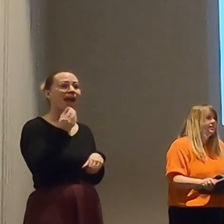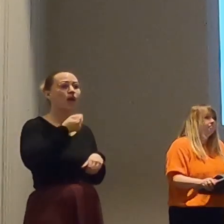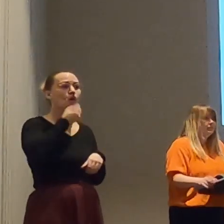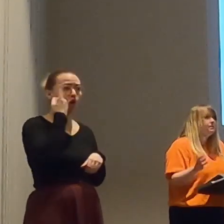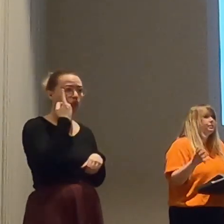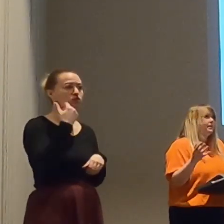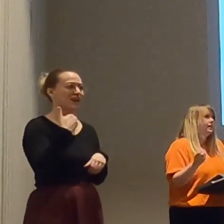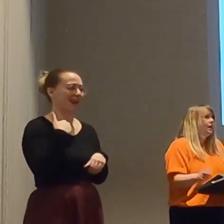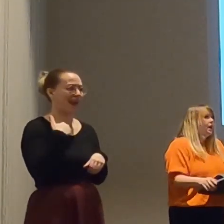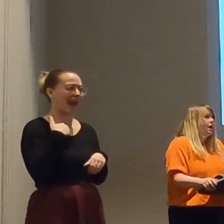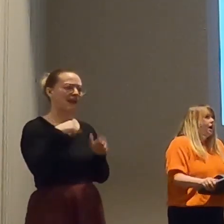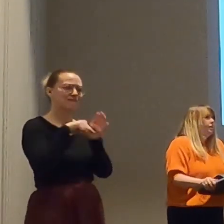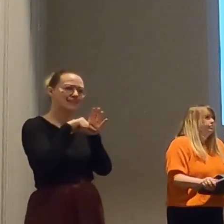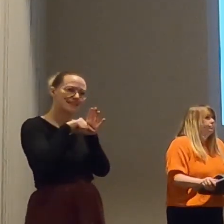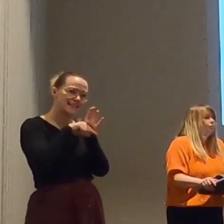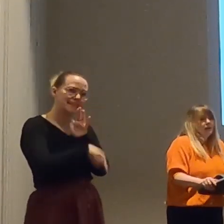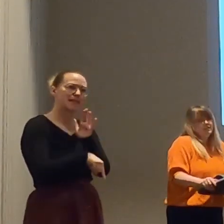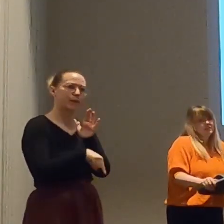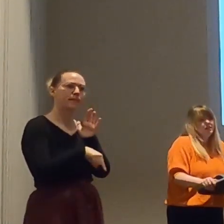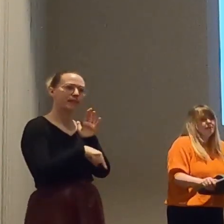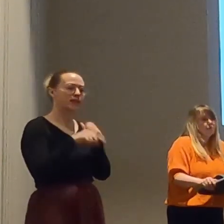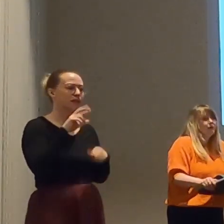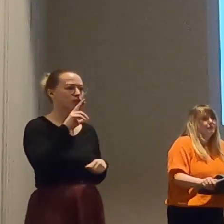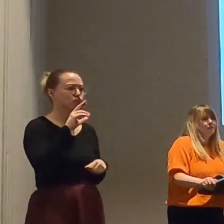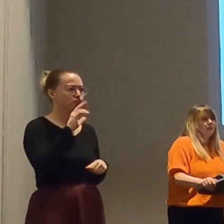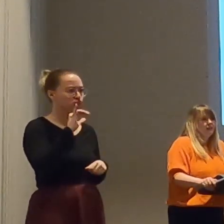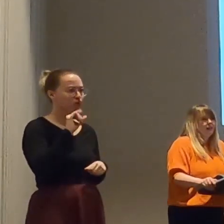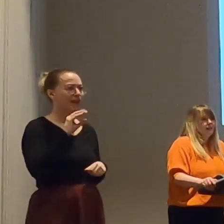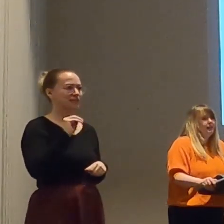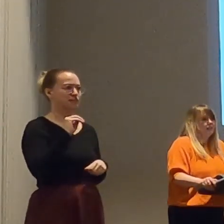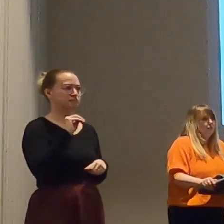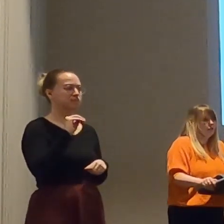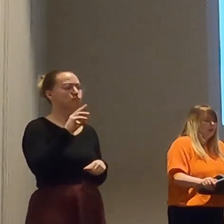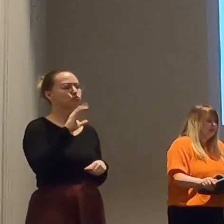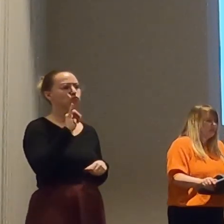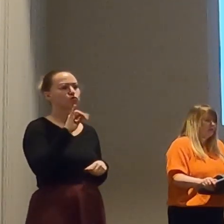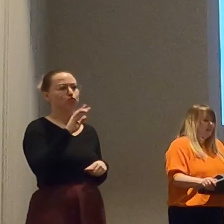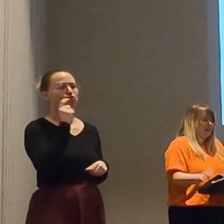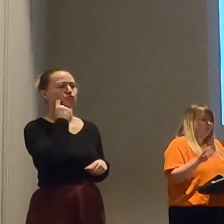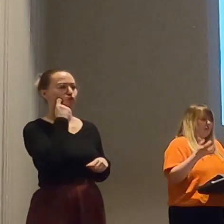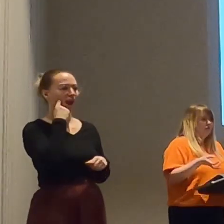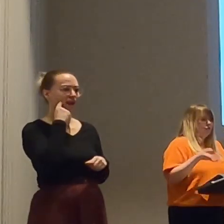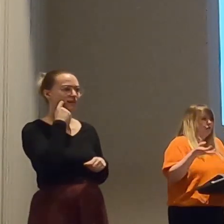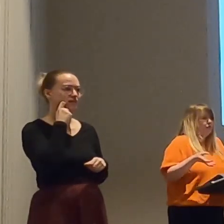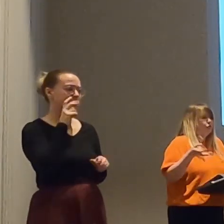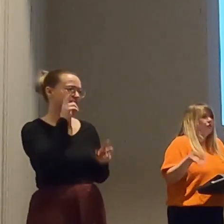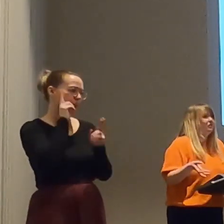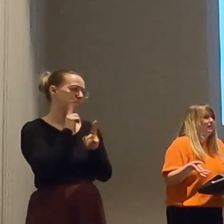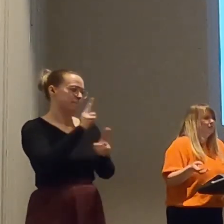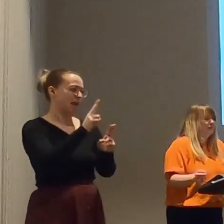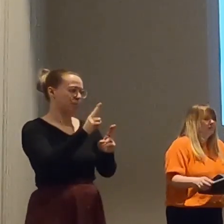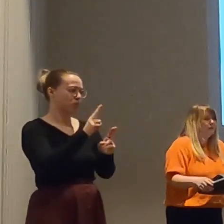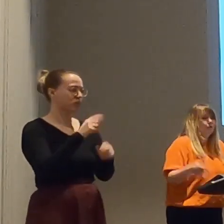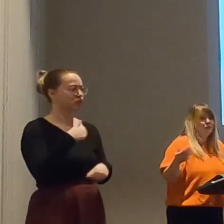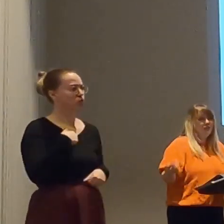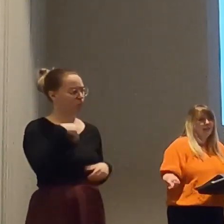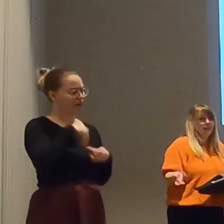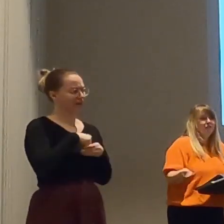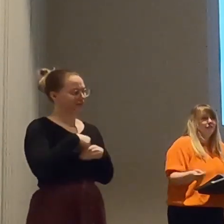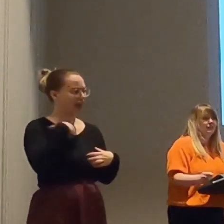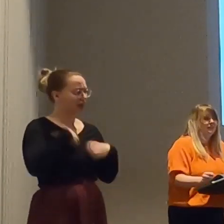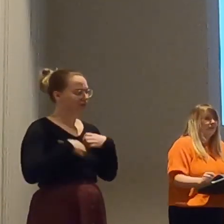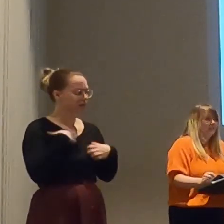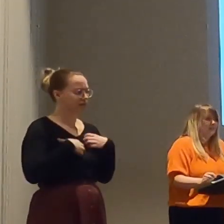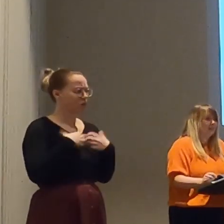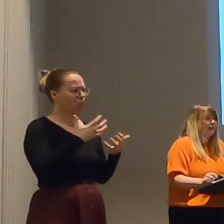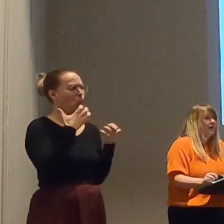this deeply racist commemoration that it is doing. So he was sort of struggling with appreciating